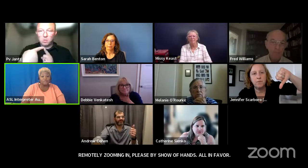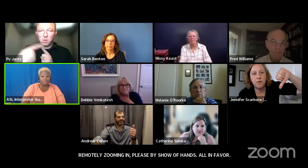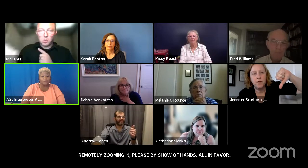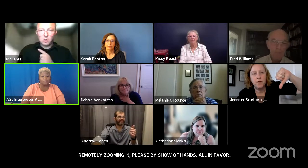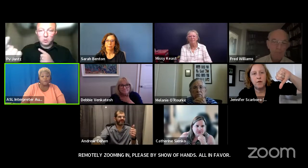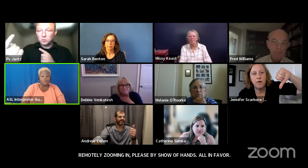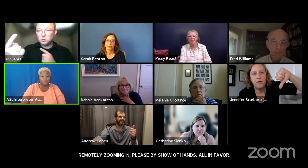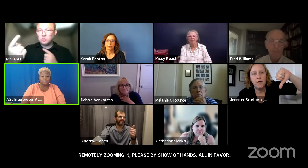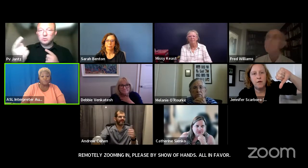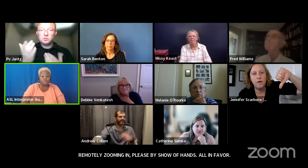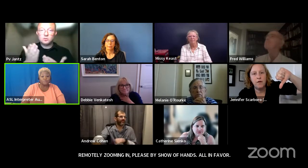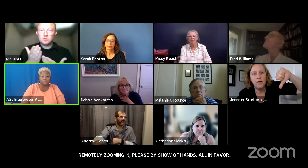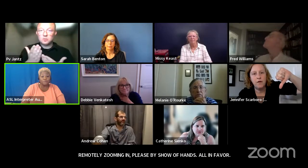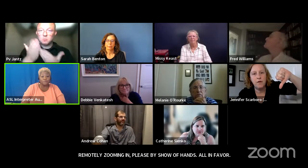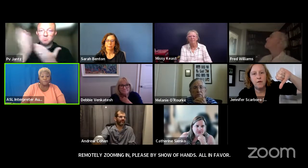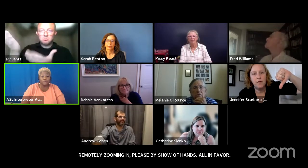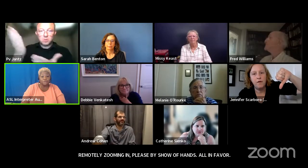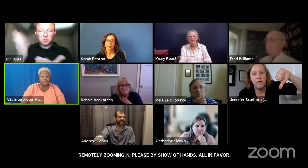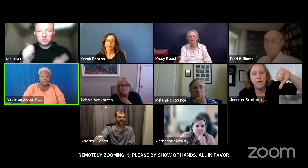We have one opposed.